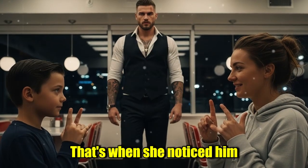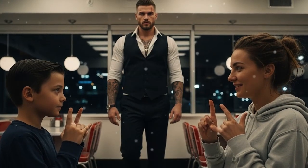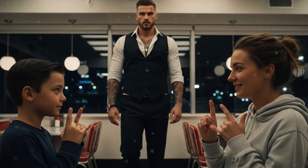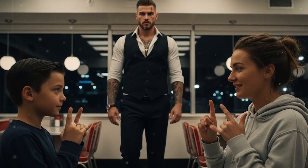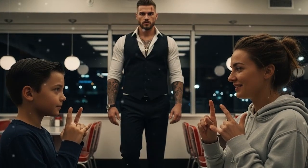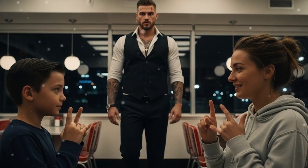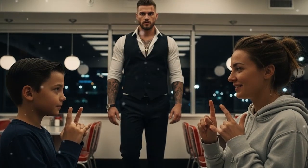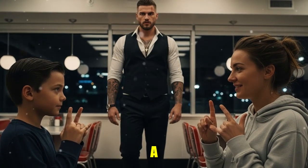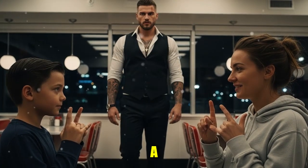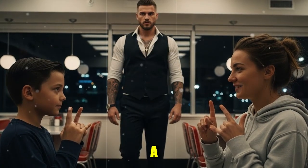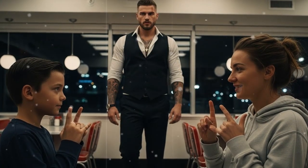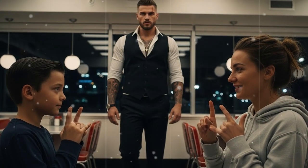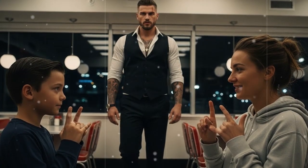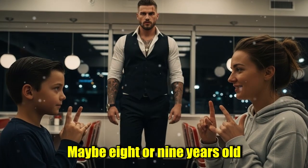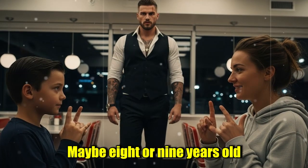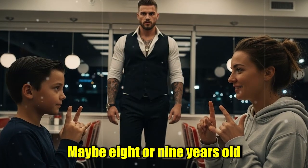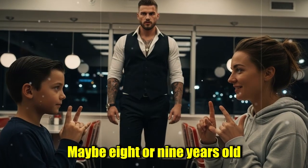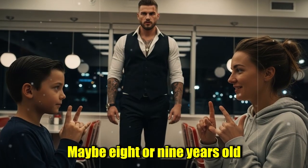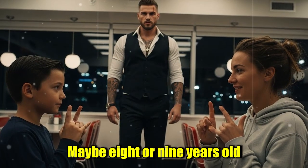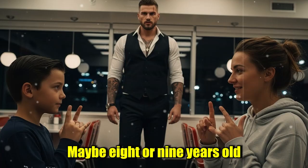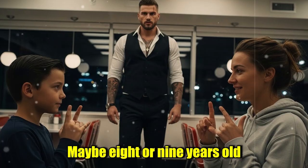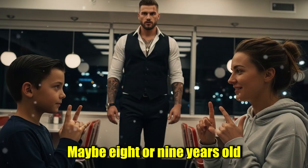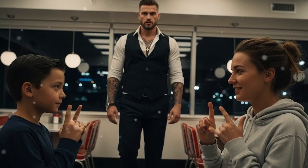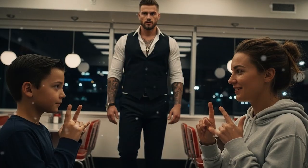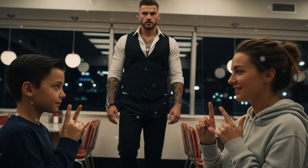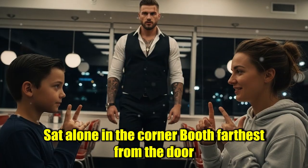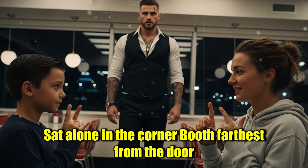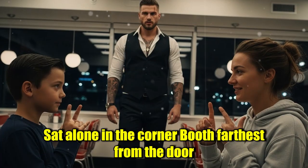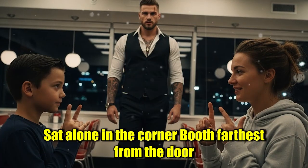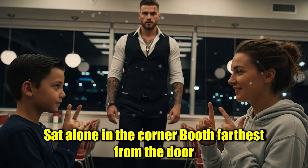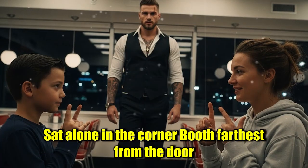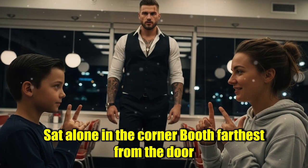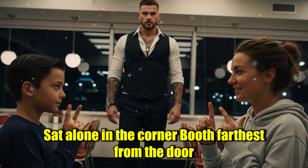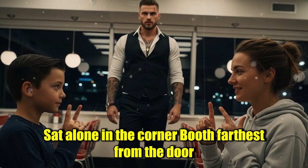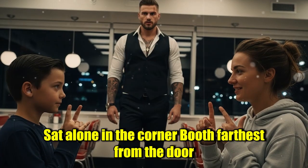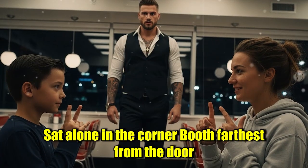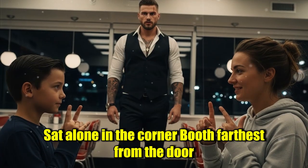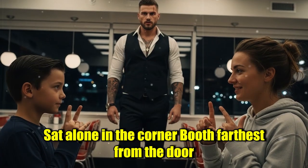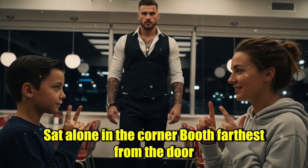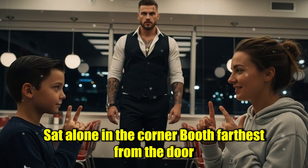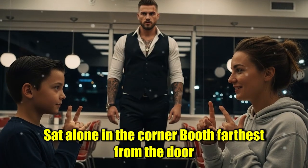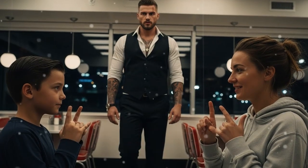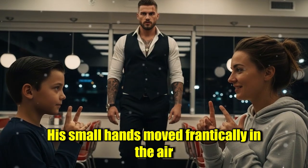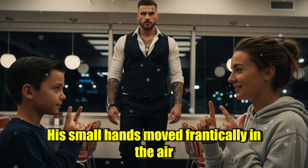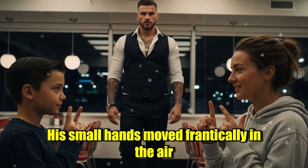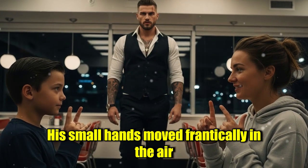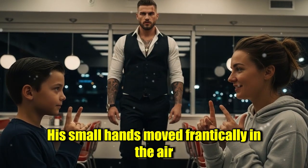him. A boy, maybe 8 or 9 years old, sat alone in the corner booth farthest from the door. His small